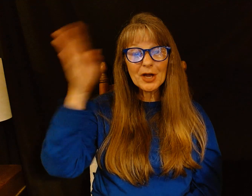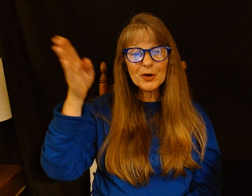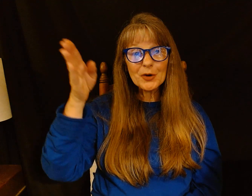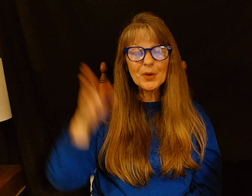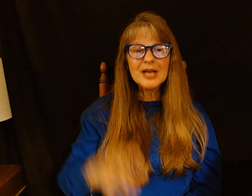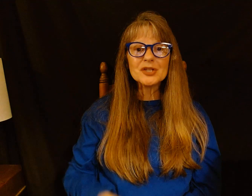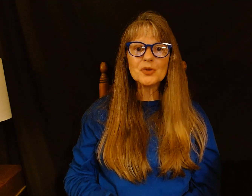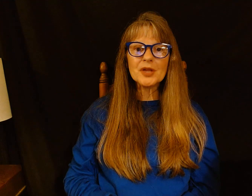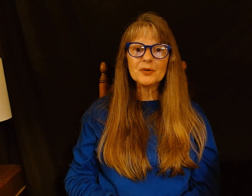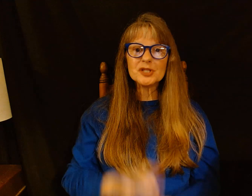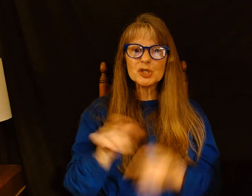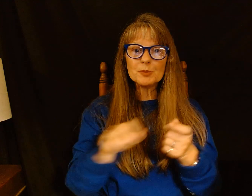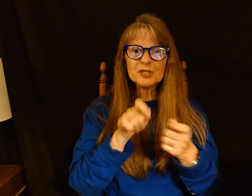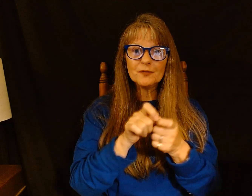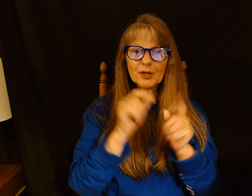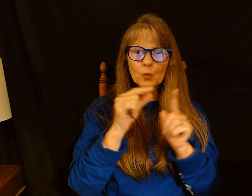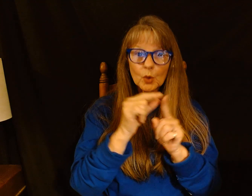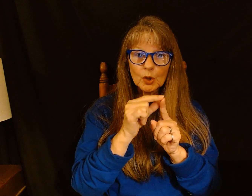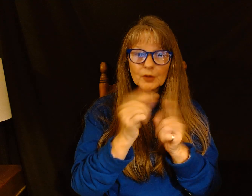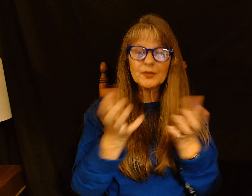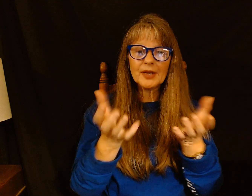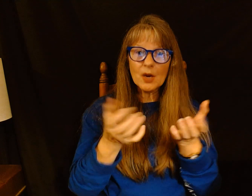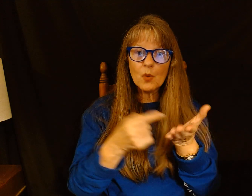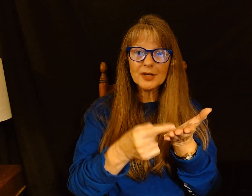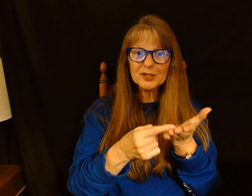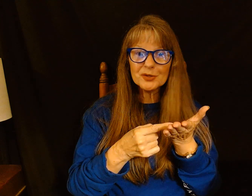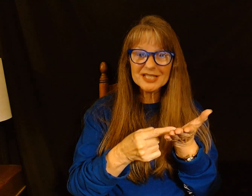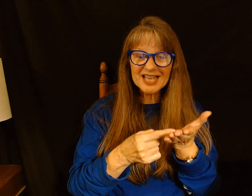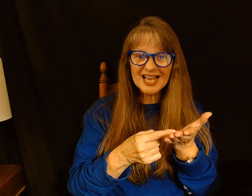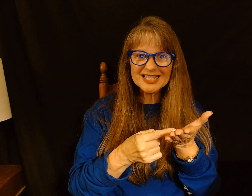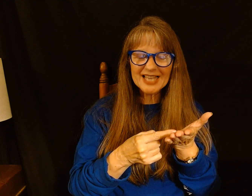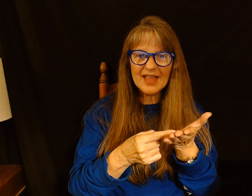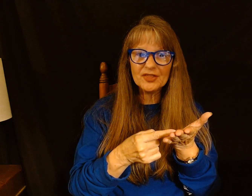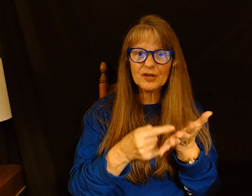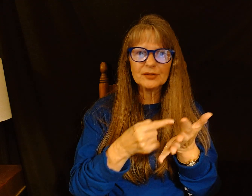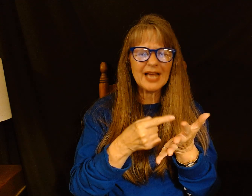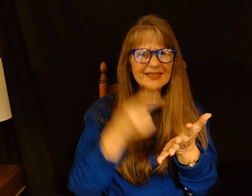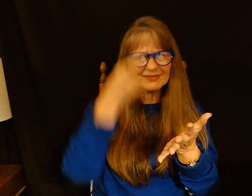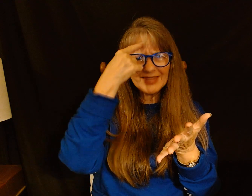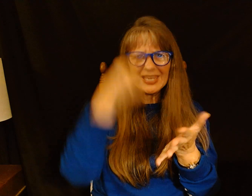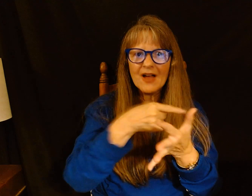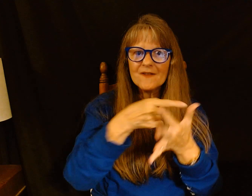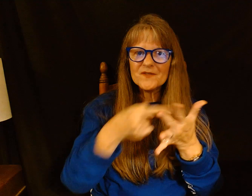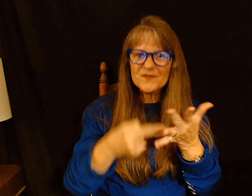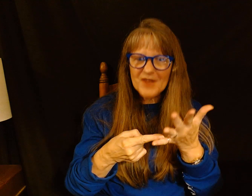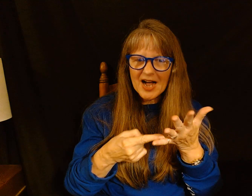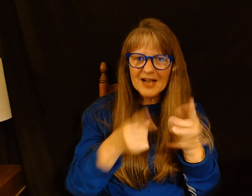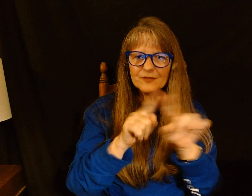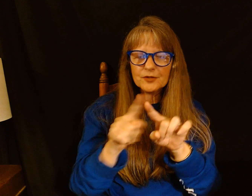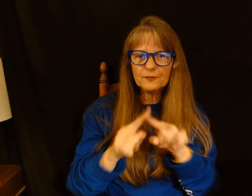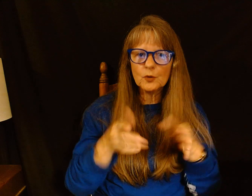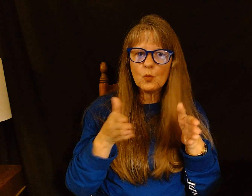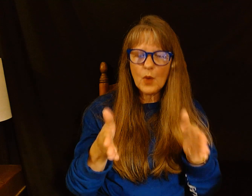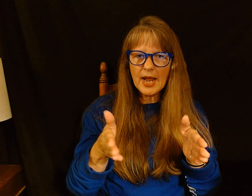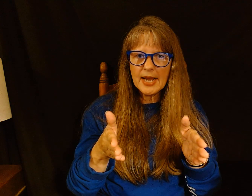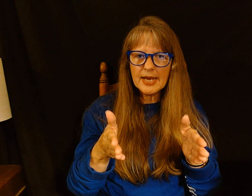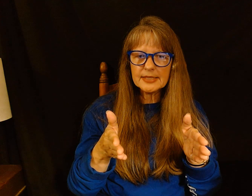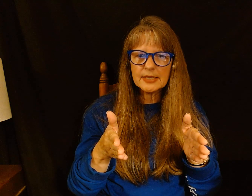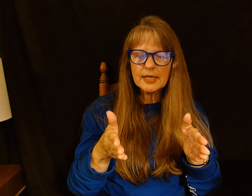Hello. So there is a specific word that I wanted to discuss, and there's, I think, 5 different ways